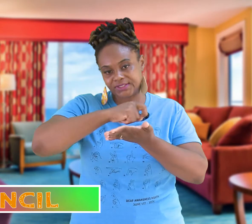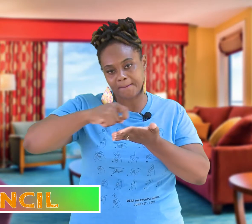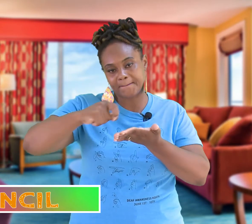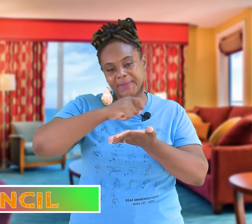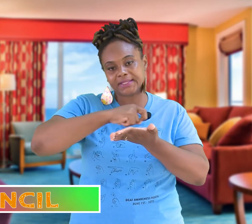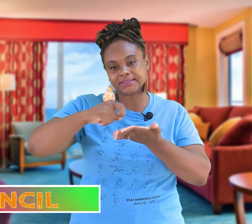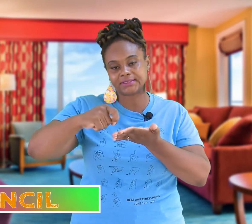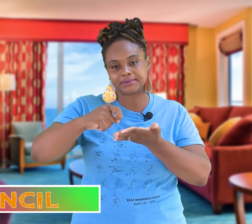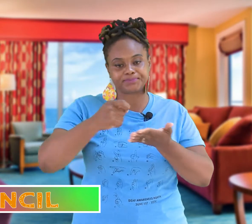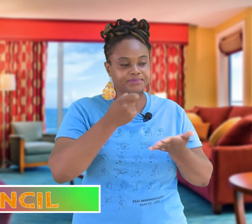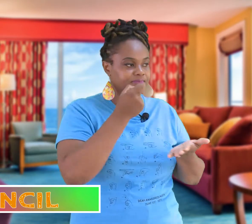some. Pencil.